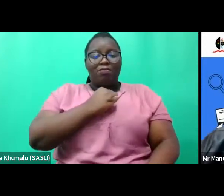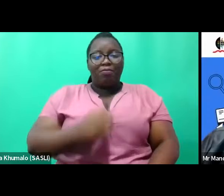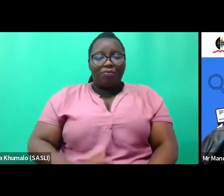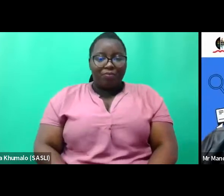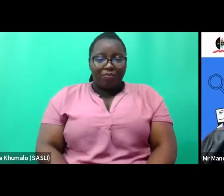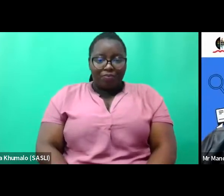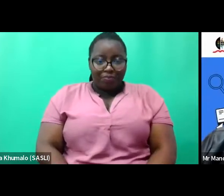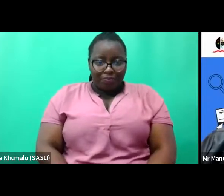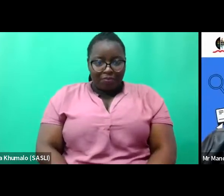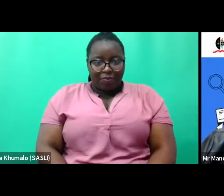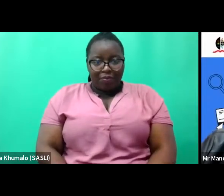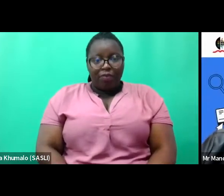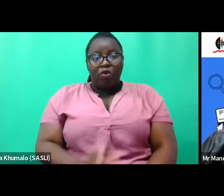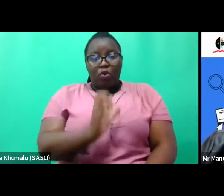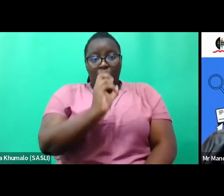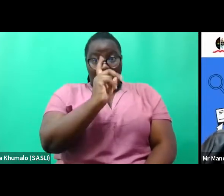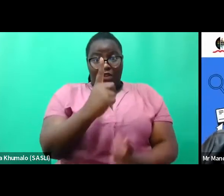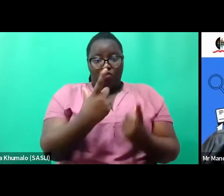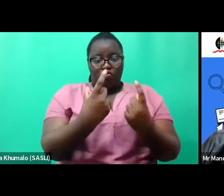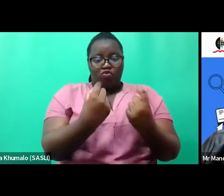Okay, I'll do that now.